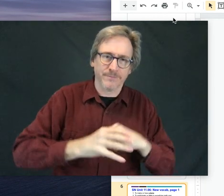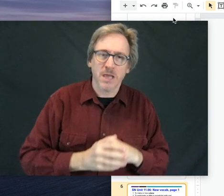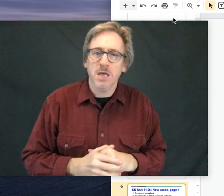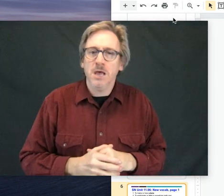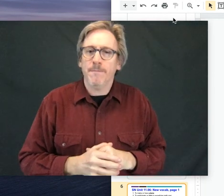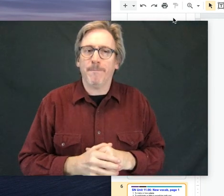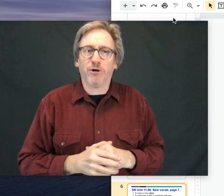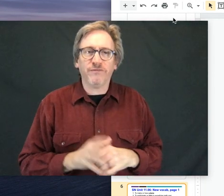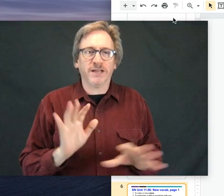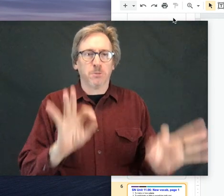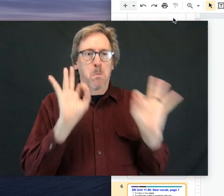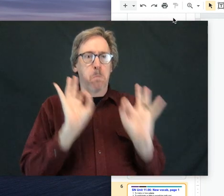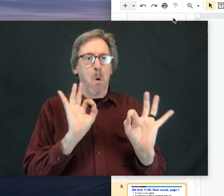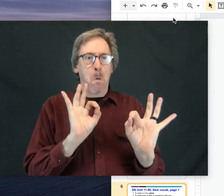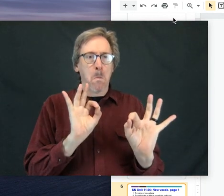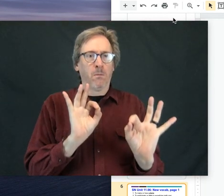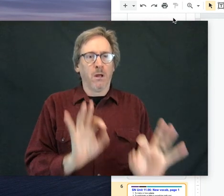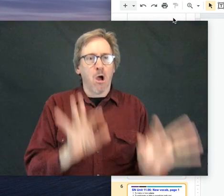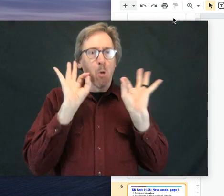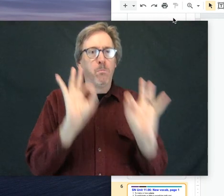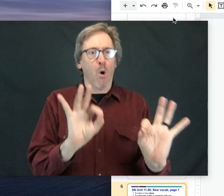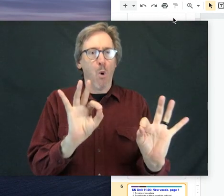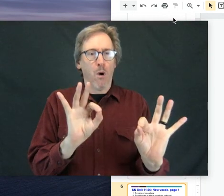Fantastic. But perfect,